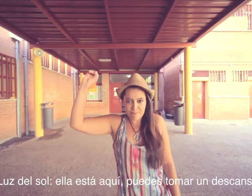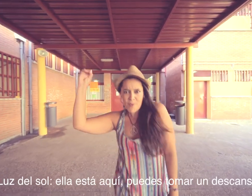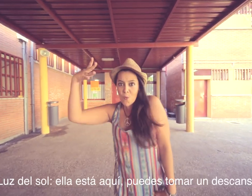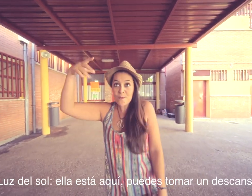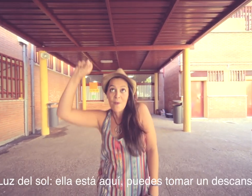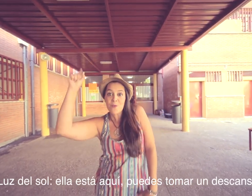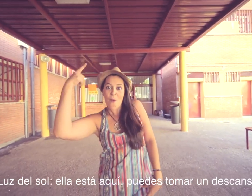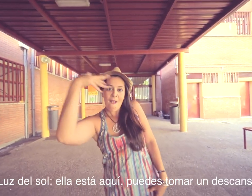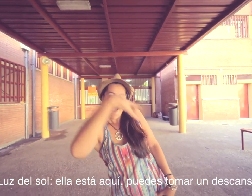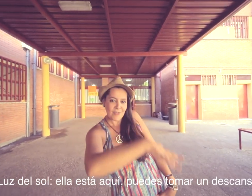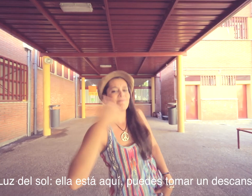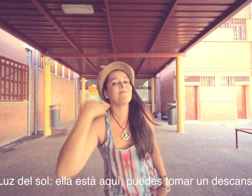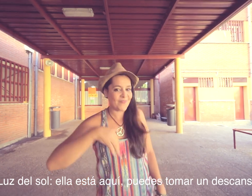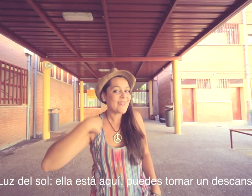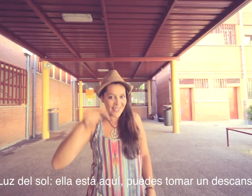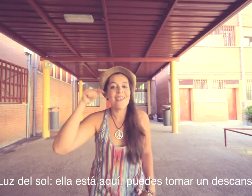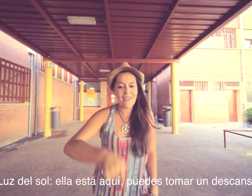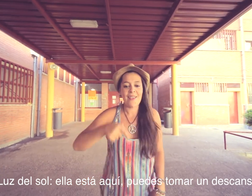Sunshine, she's here, you can take a break